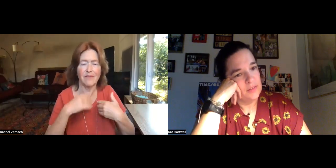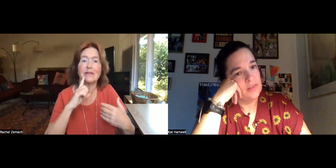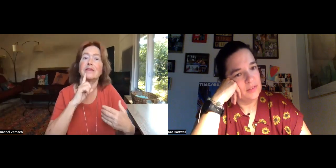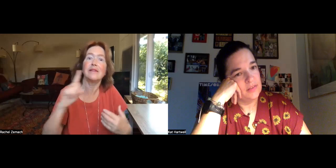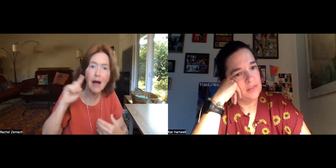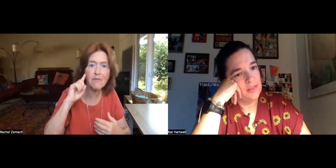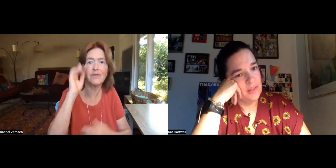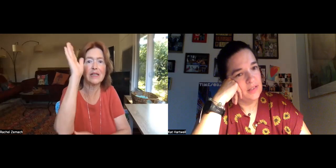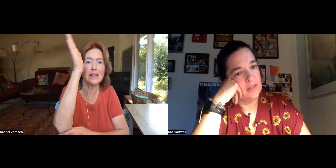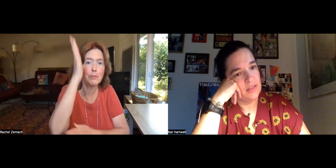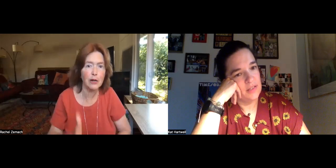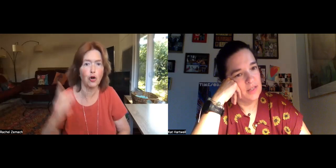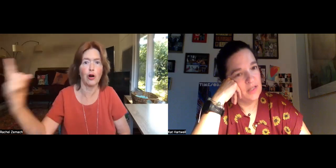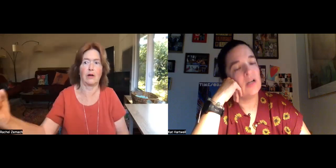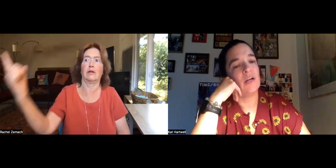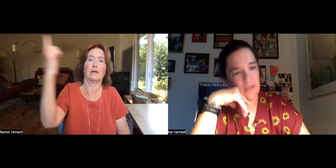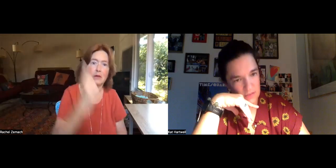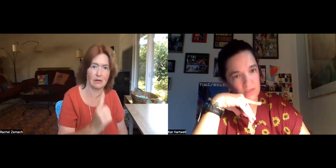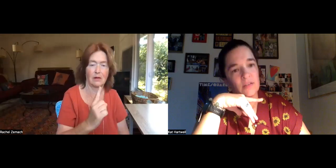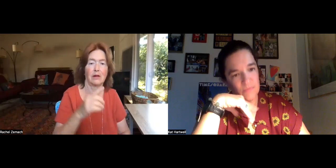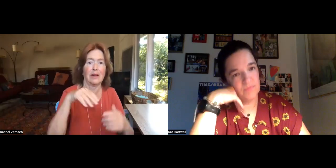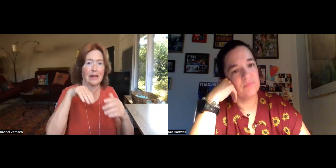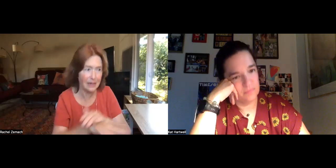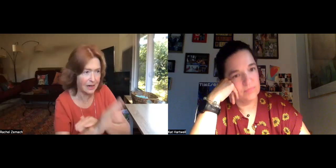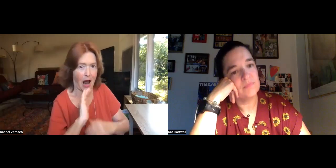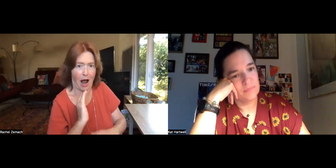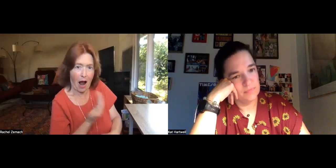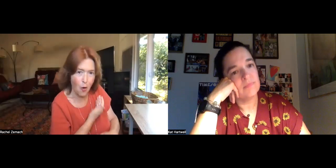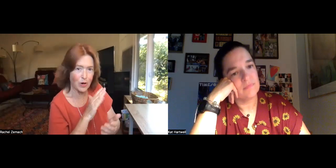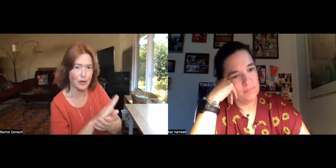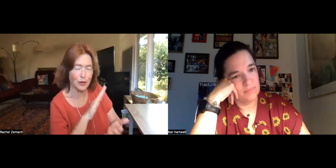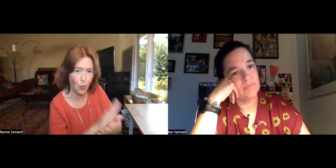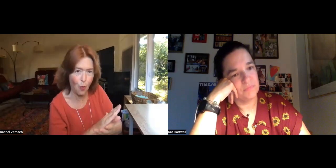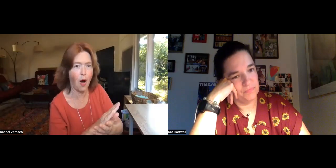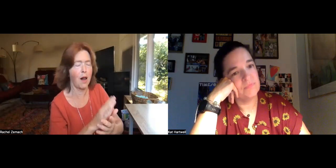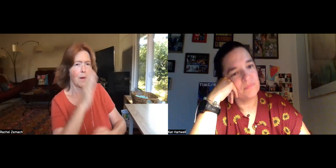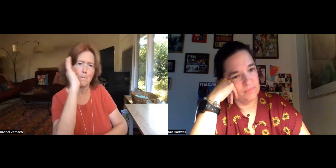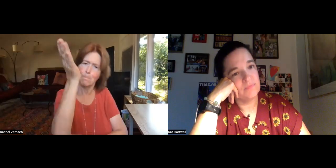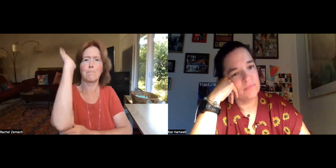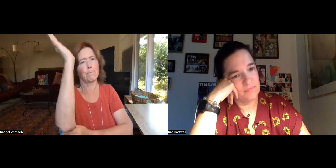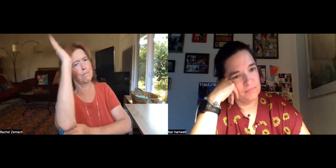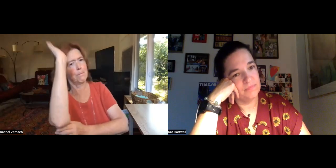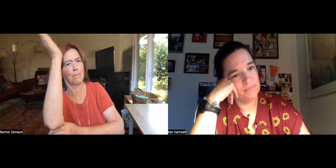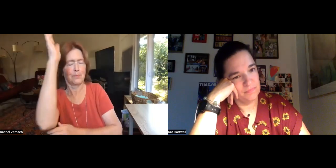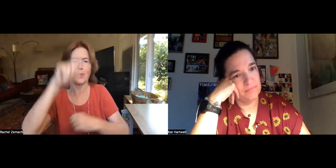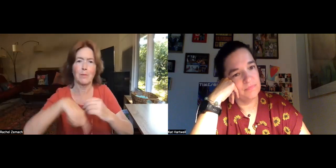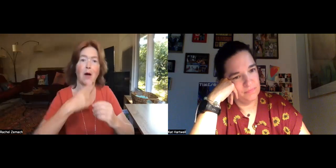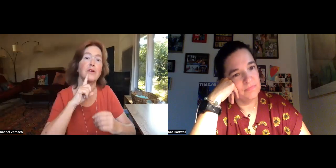a deaf speaker in our school, a